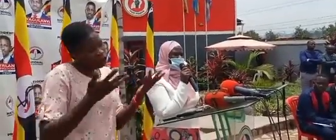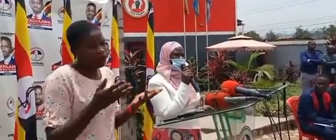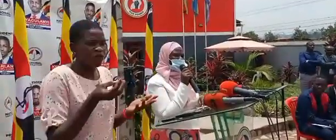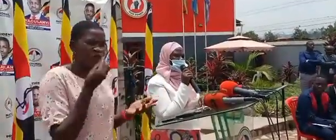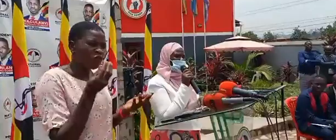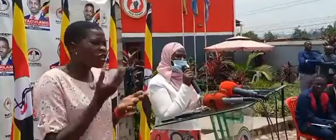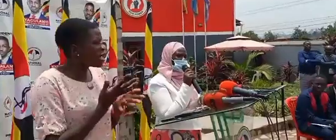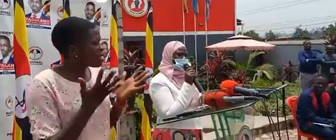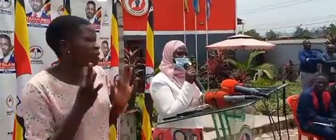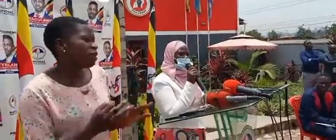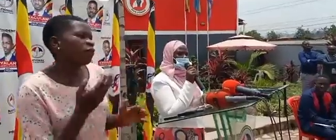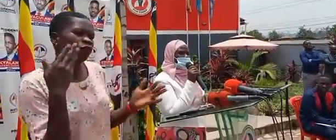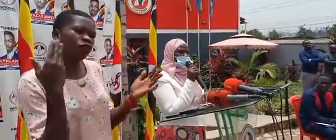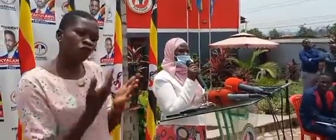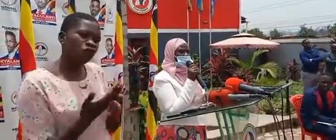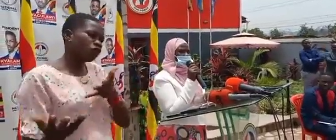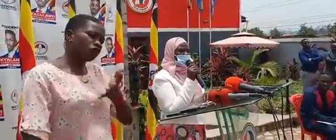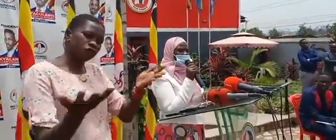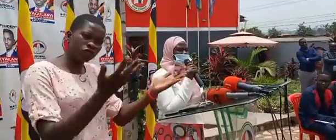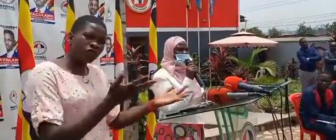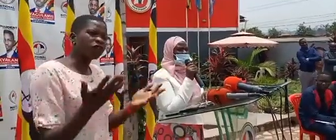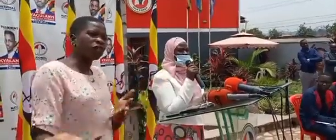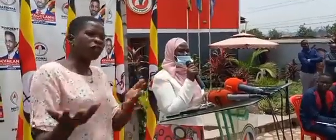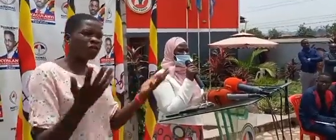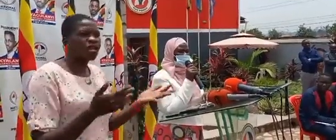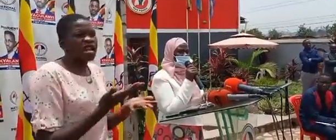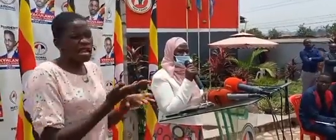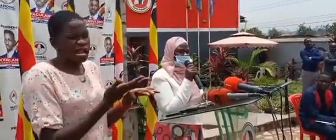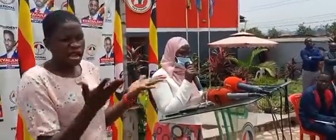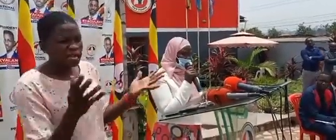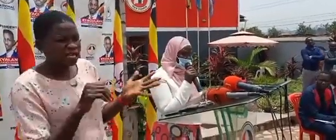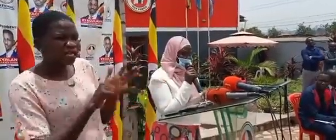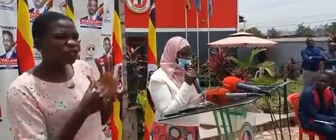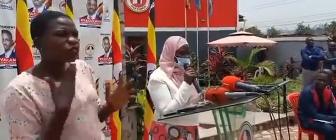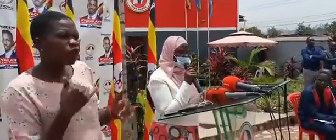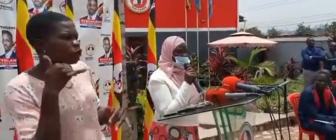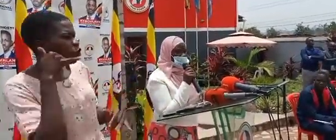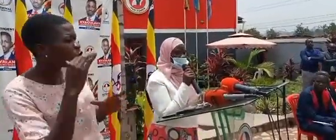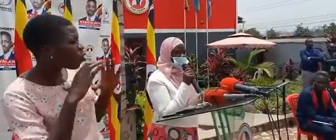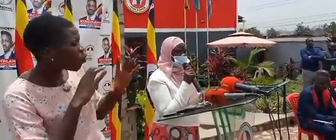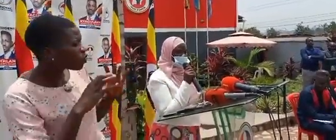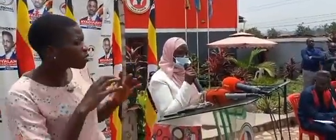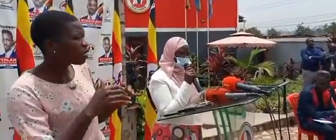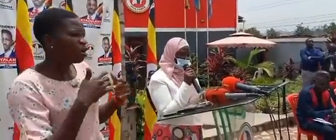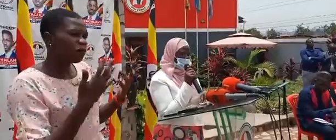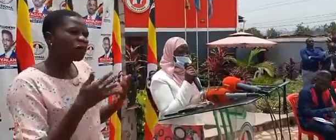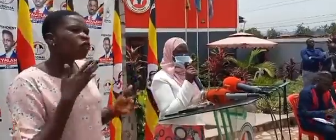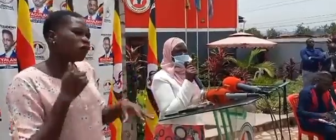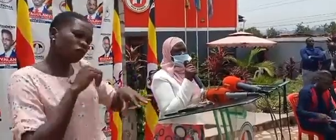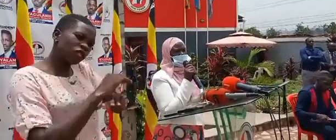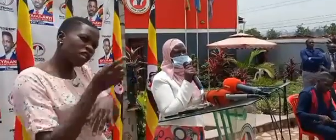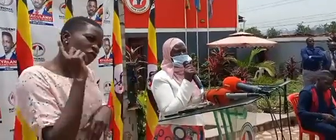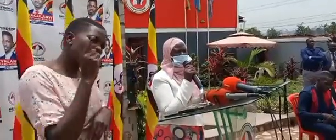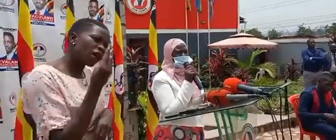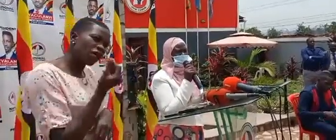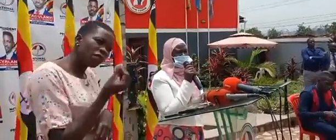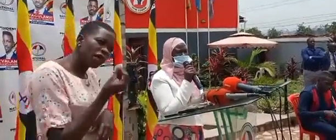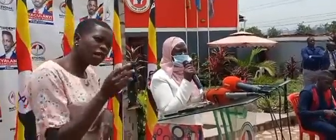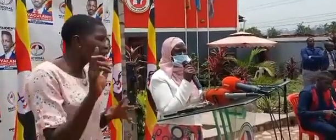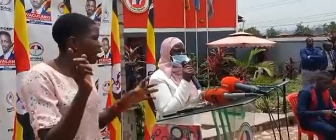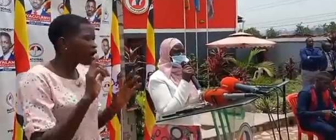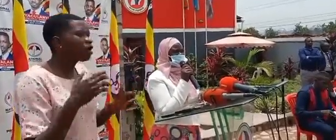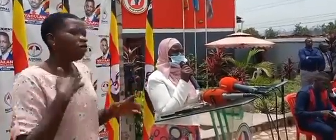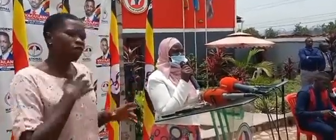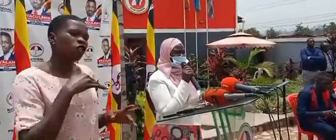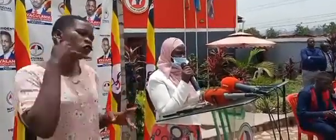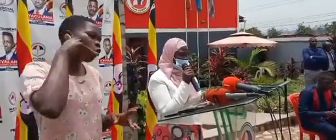mtuletele mtuletele wano kwa office. Ebila la yona kuwa office line ya fe. It is 0200. Tosi ni kakosi sende siya